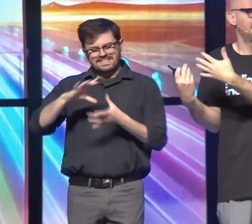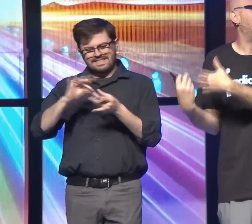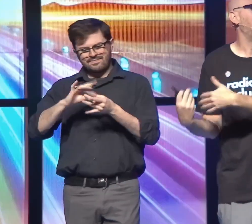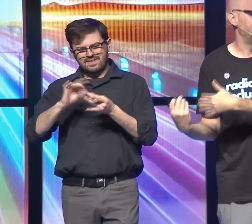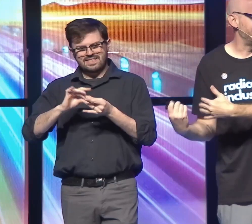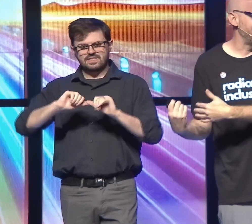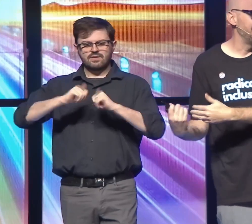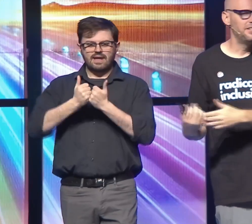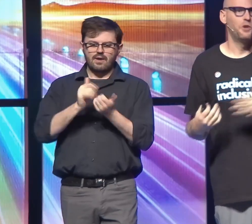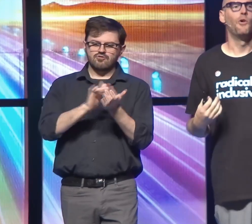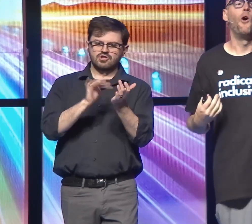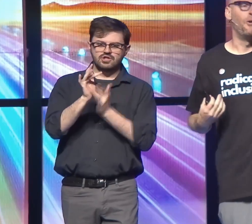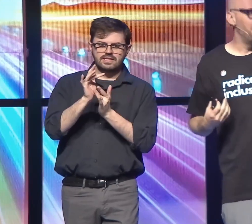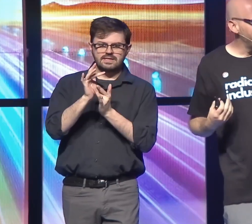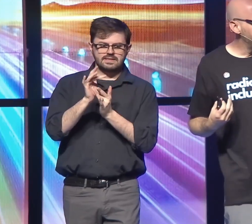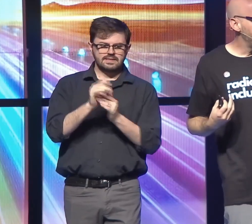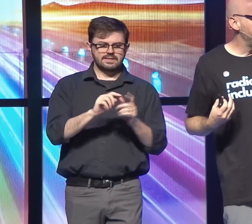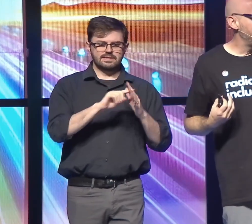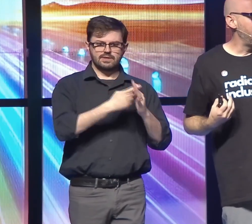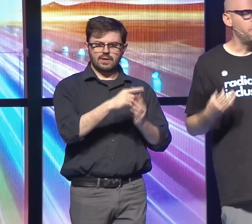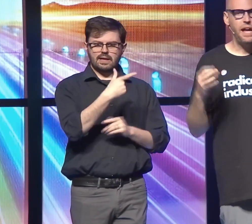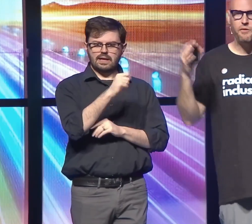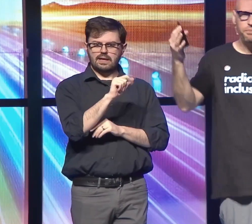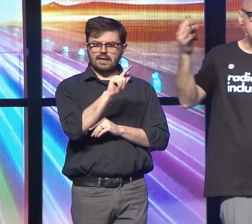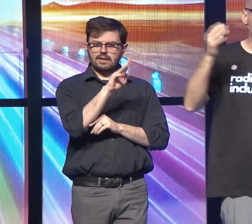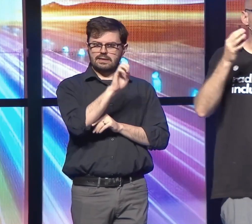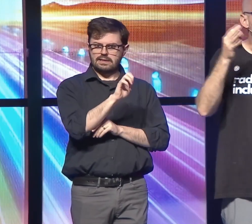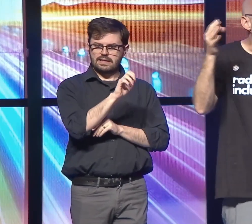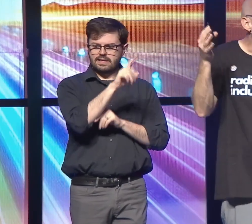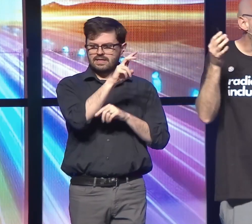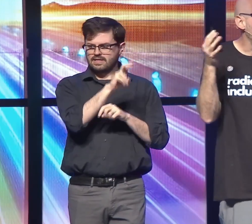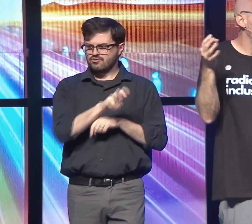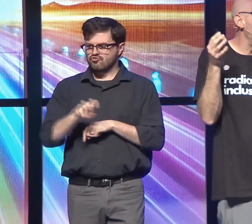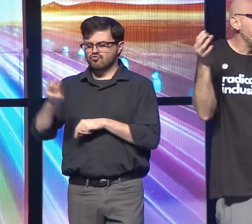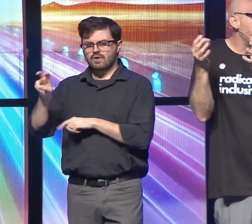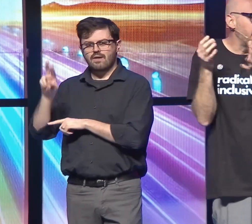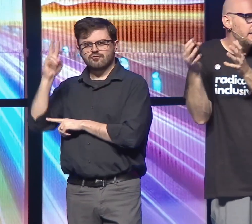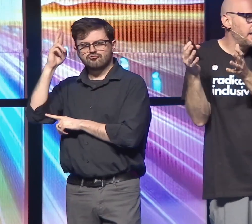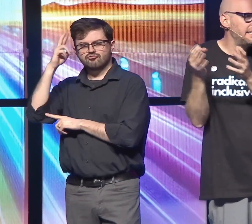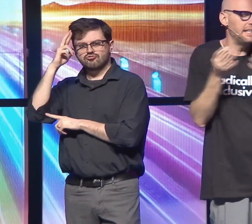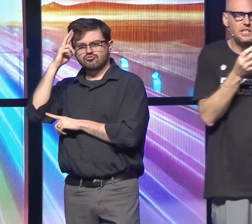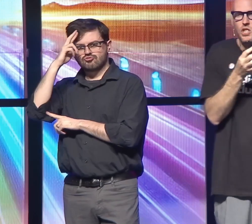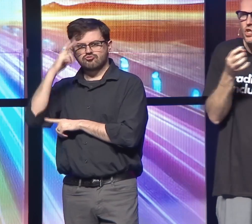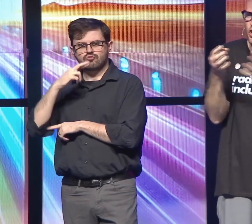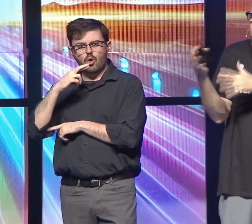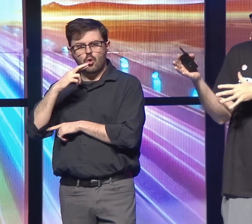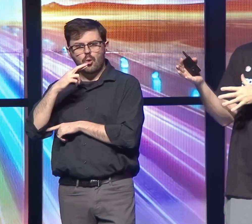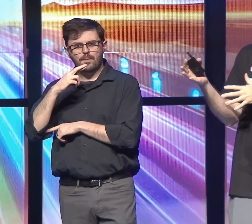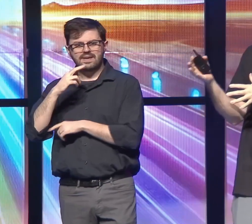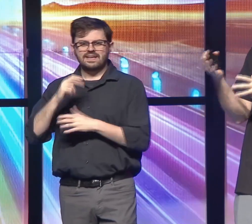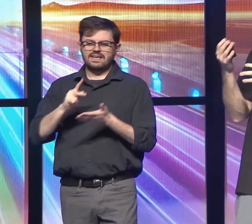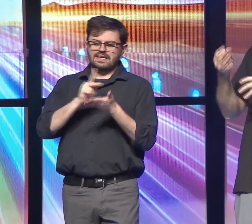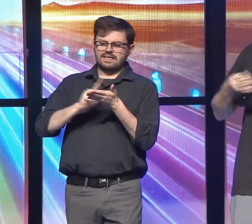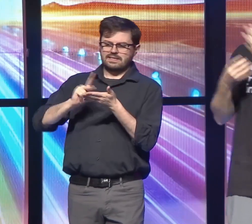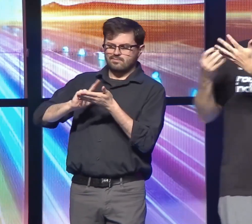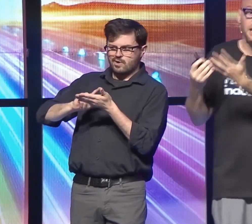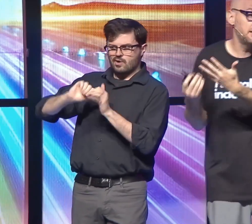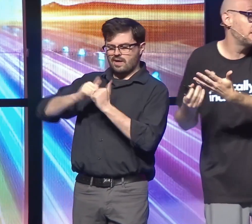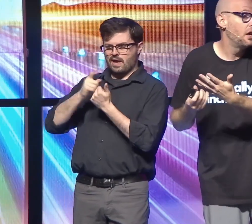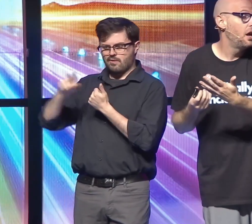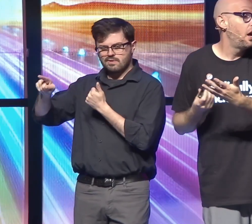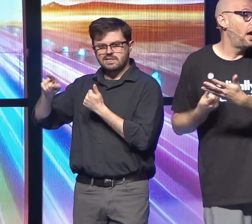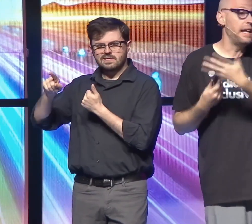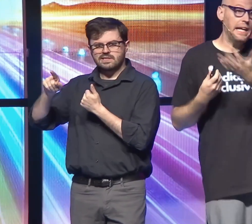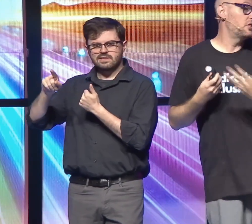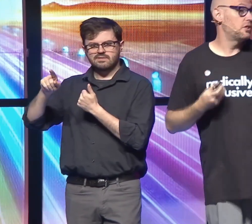like Galilee to Rome. And it's like a Paul's way of recognizing, it's the journey of Paul. And Paul gives